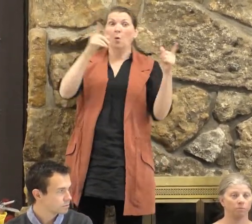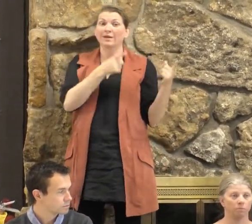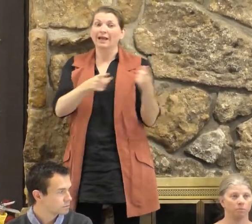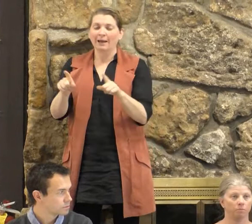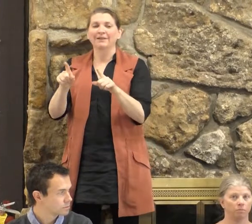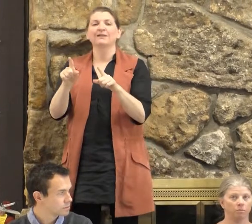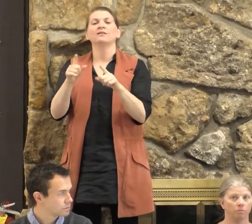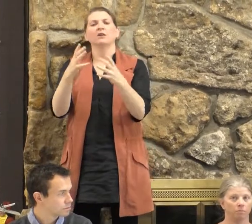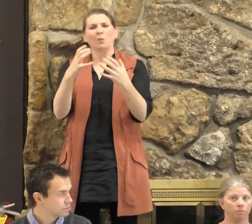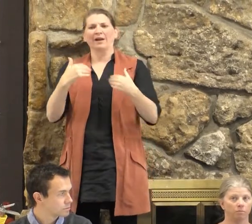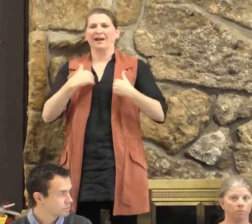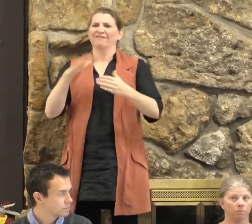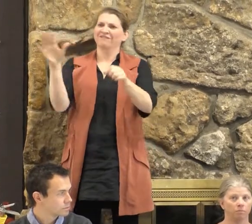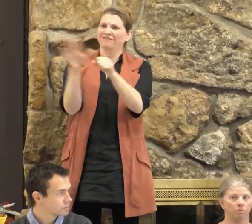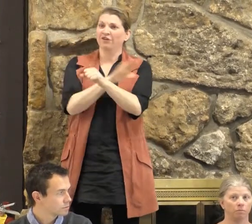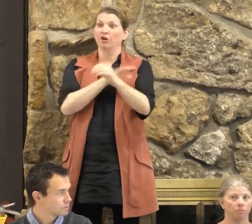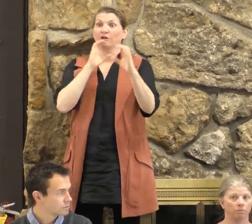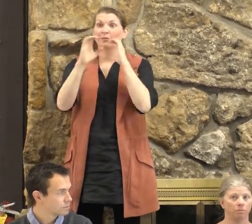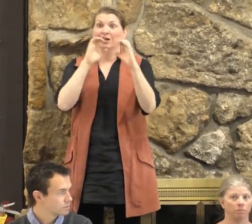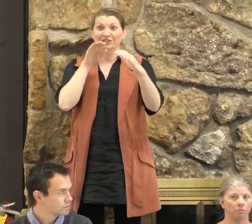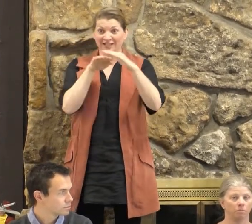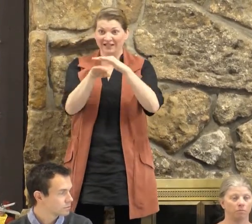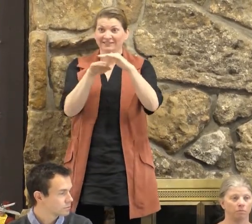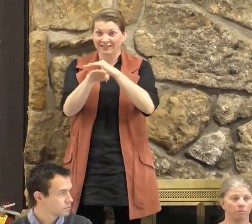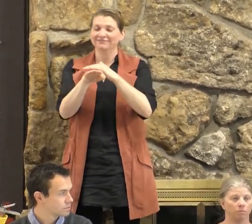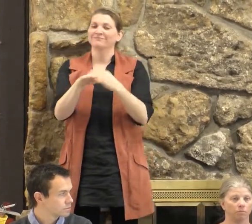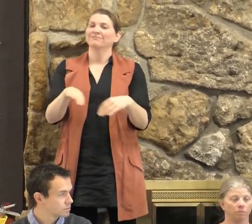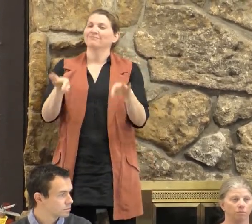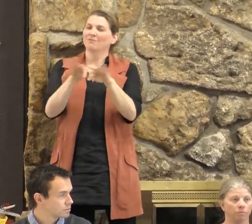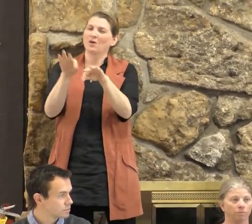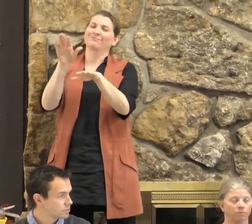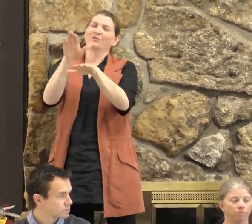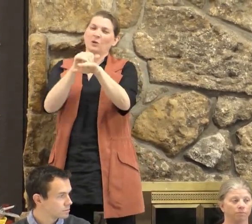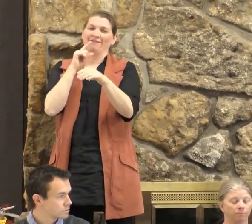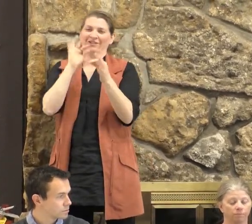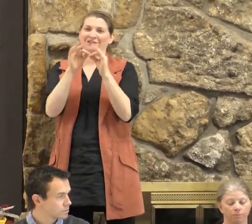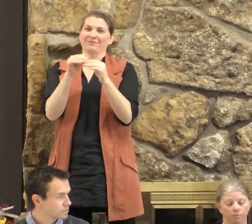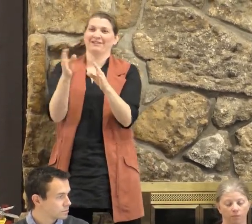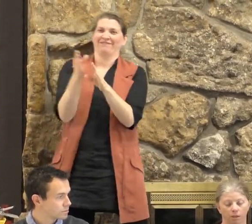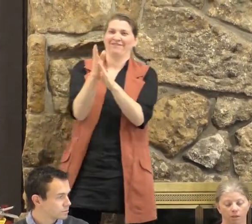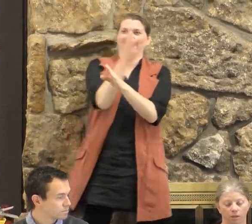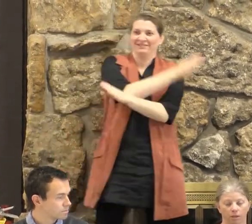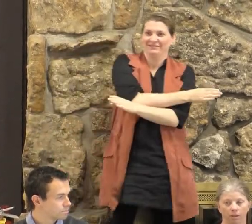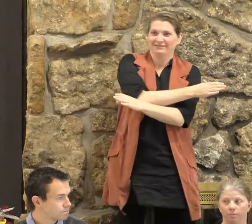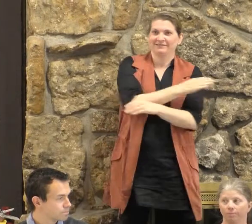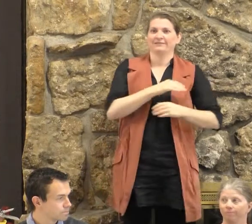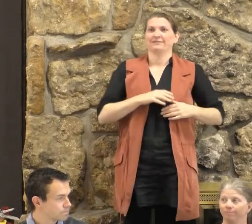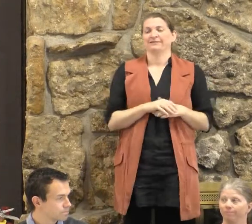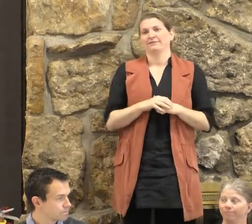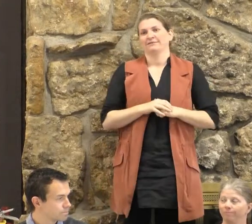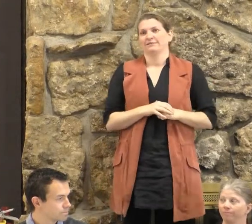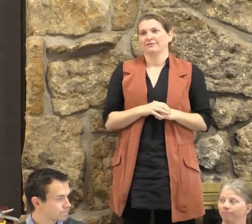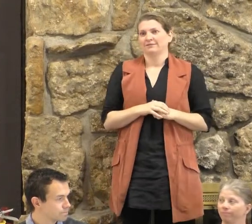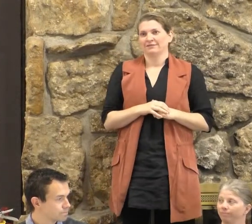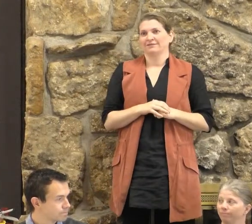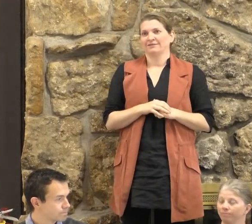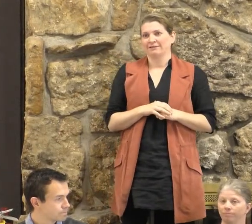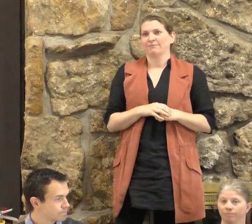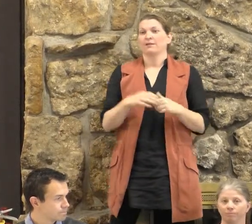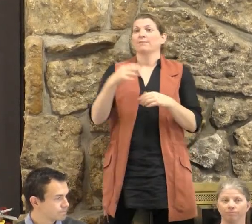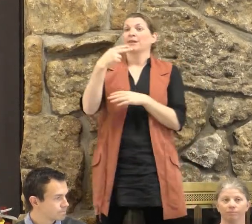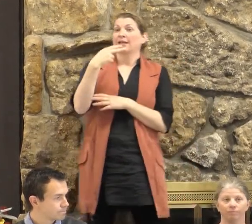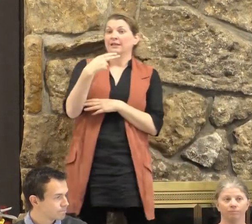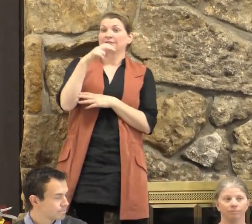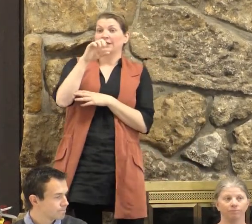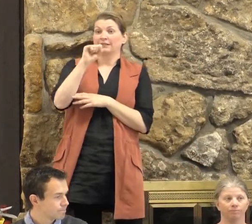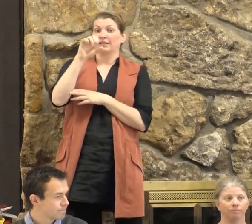hhs.gov. It does have information about how you can explain to people if they need to know that you're not breaking